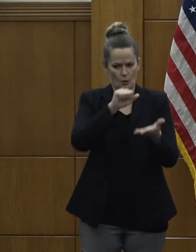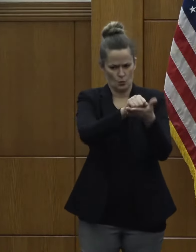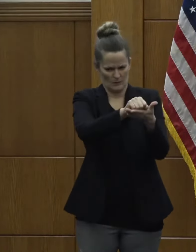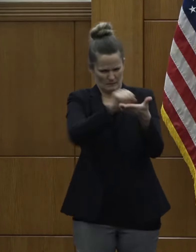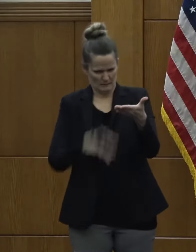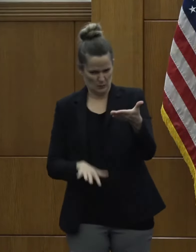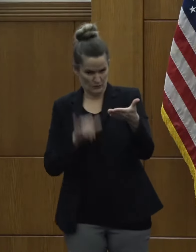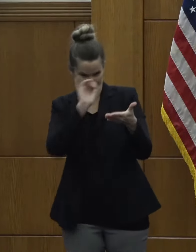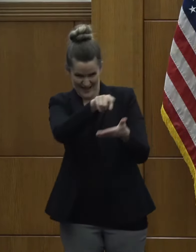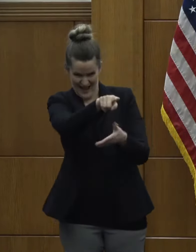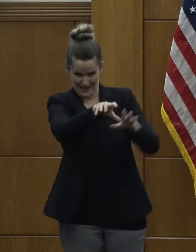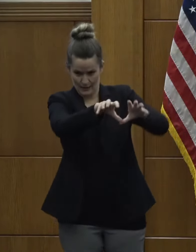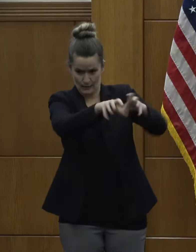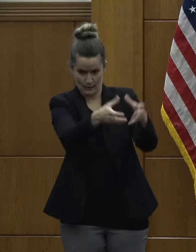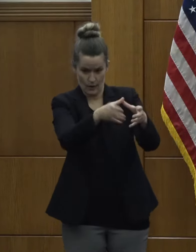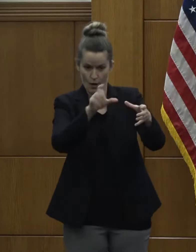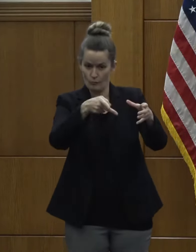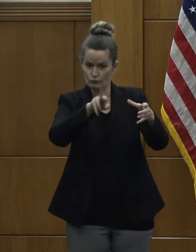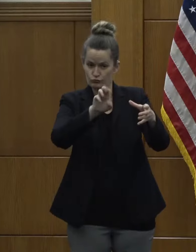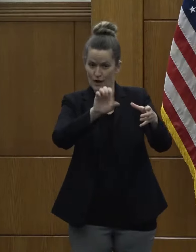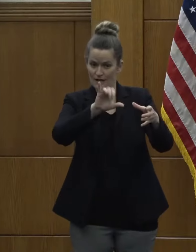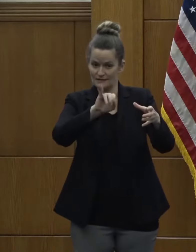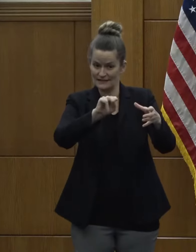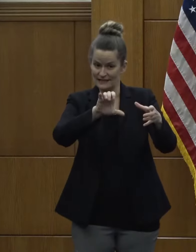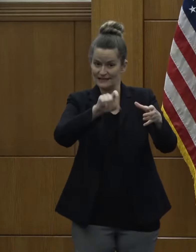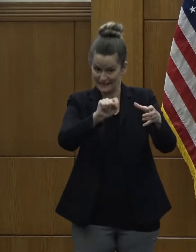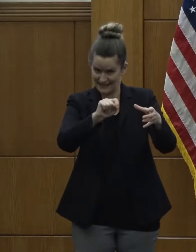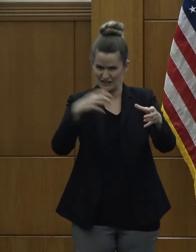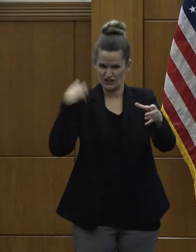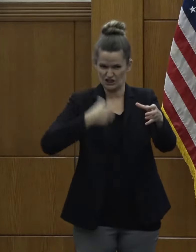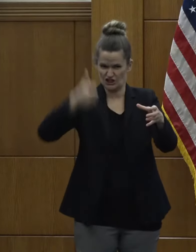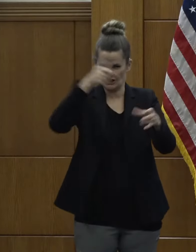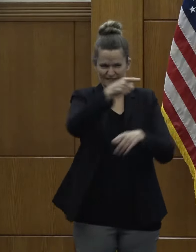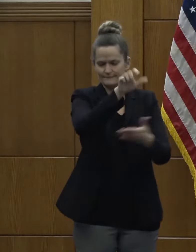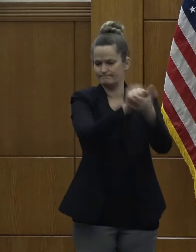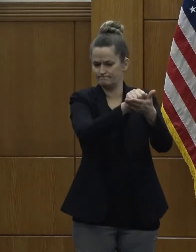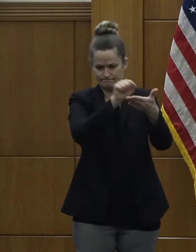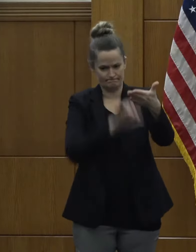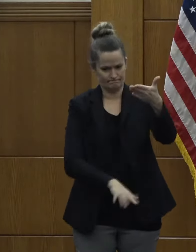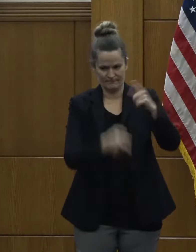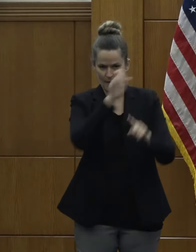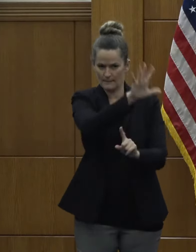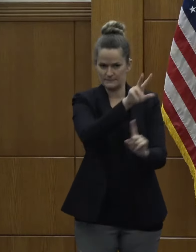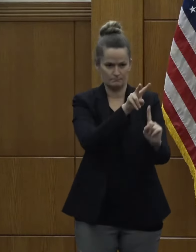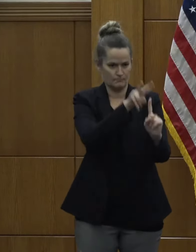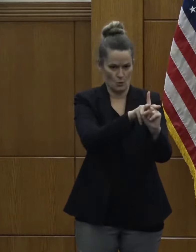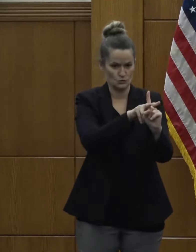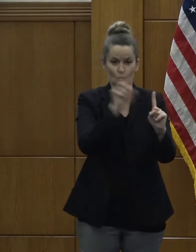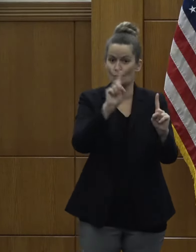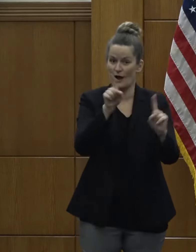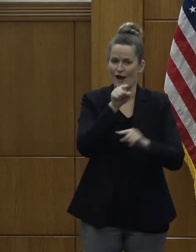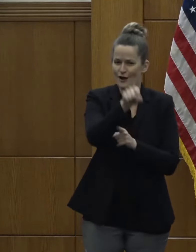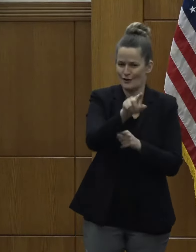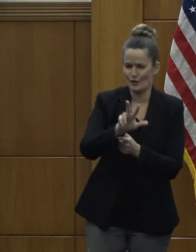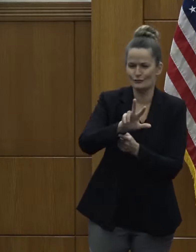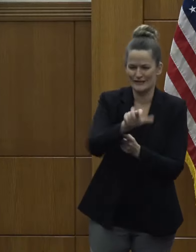precinct 310, and they have gone ahead and replaced that individual with a different person who is now running that precinct.